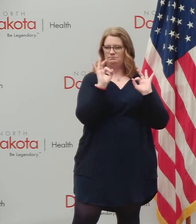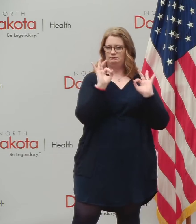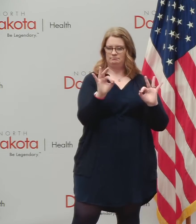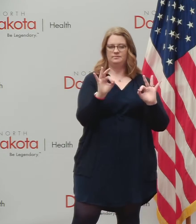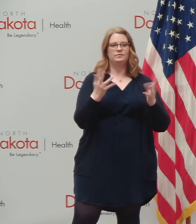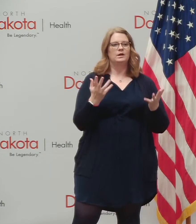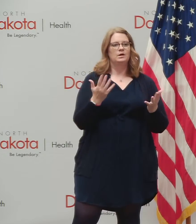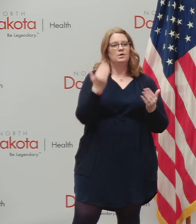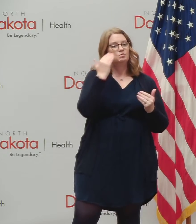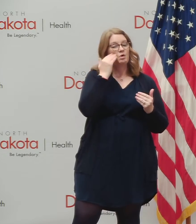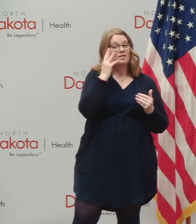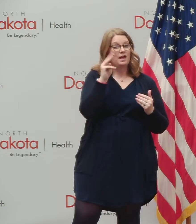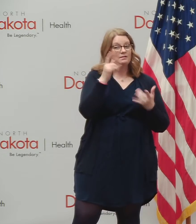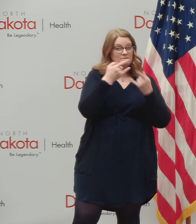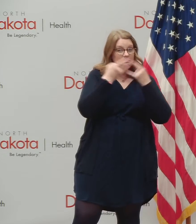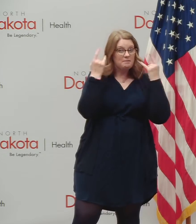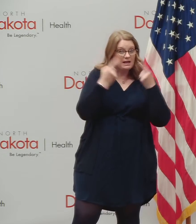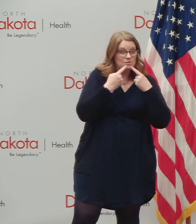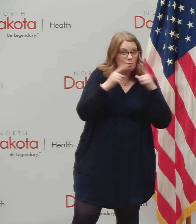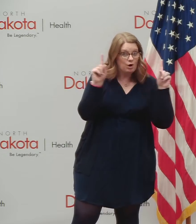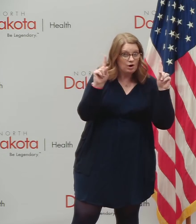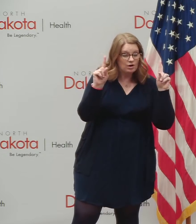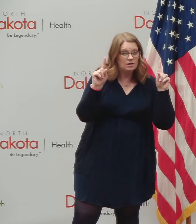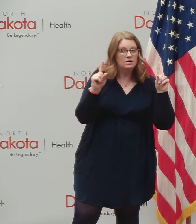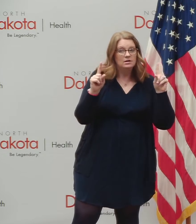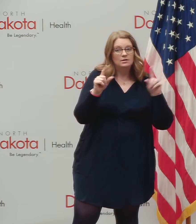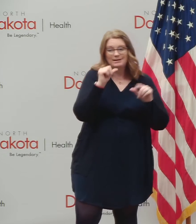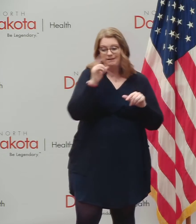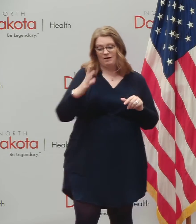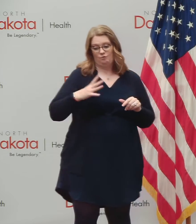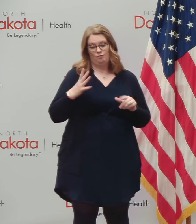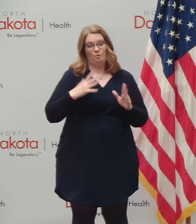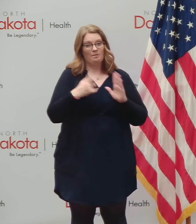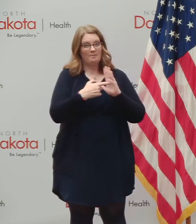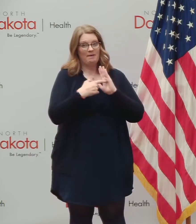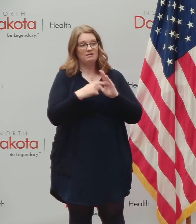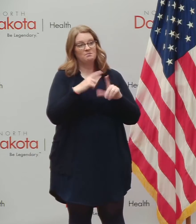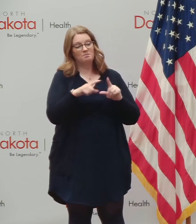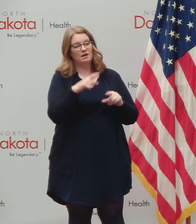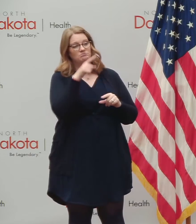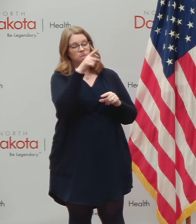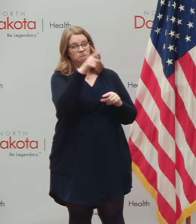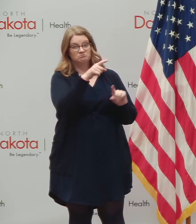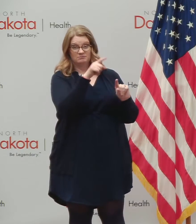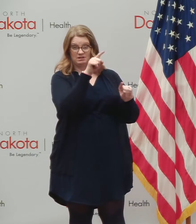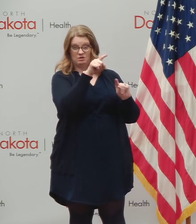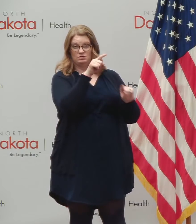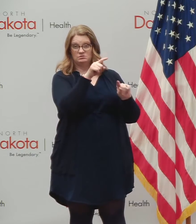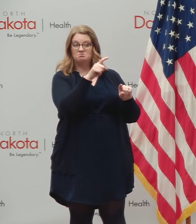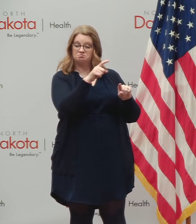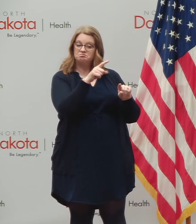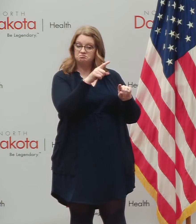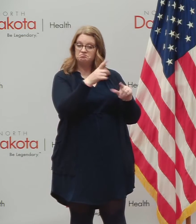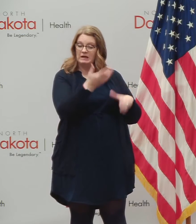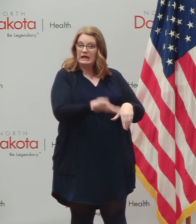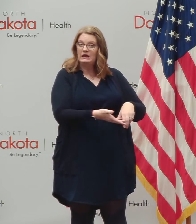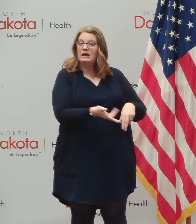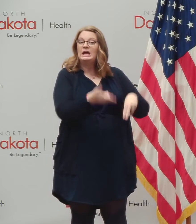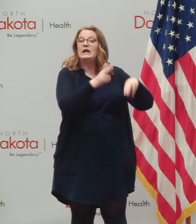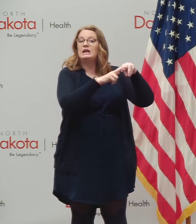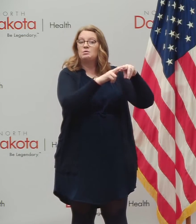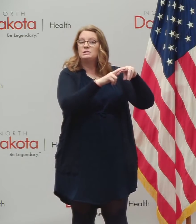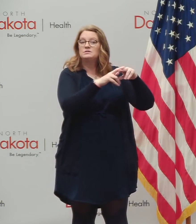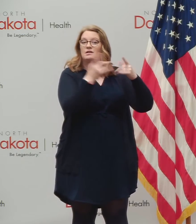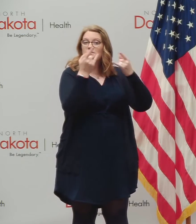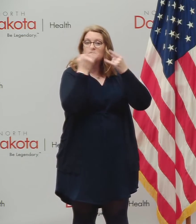we know that masks work, but even without a formal mandate, they're reporting increases in mask wearing and, again,